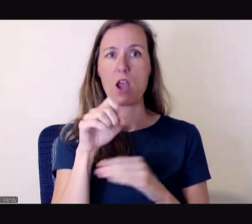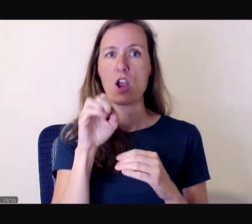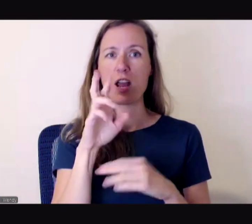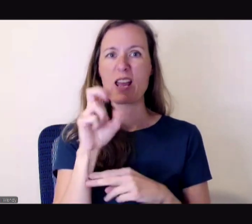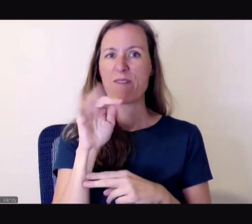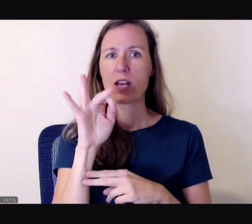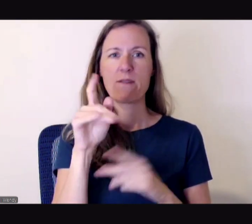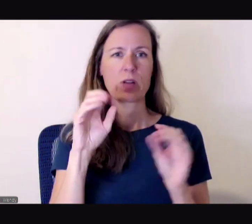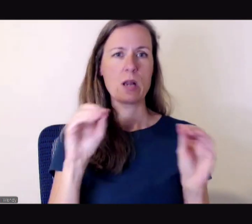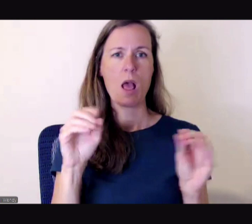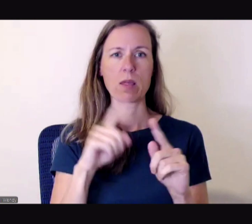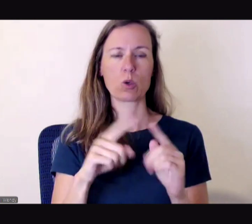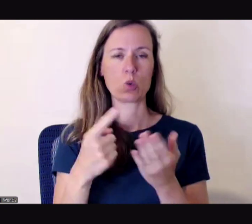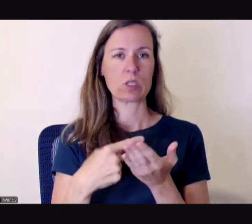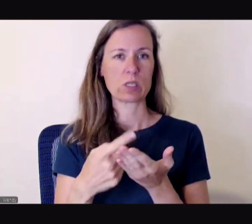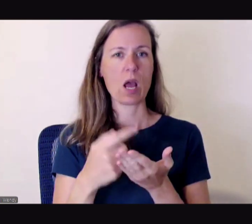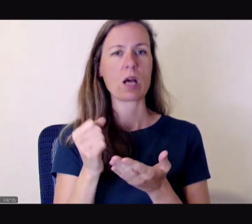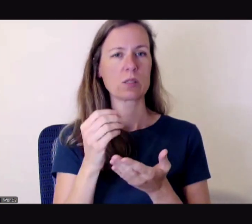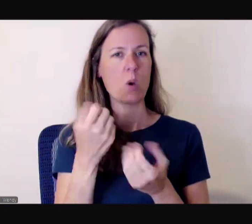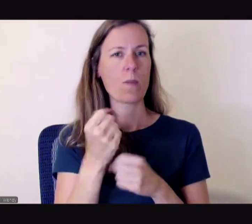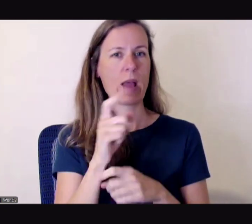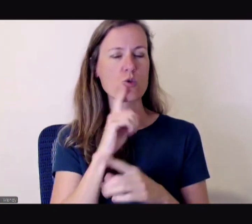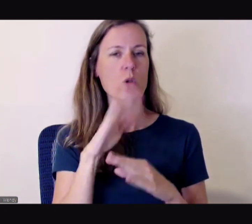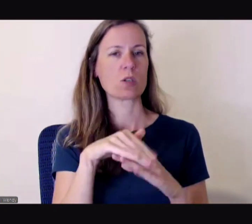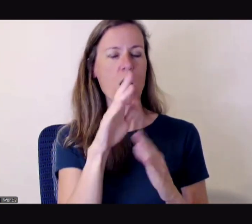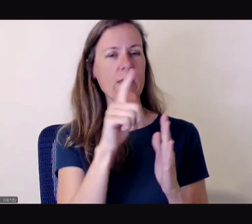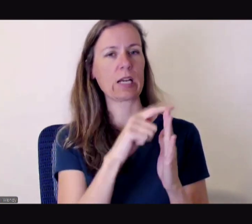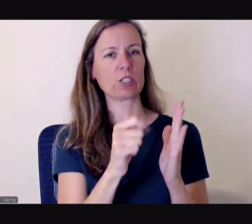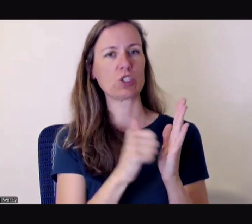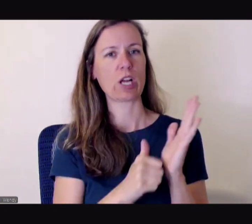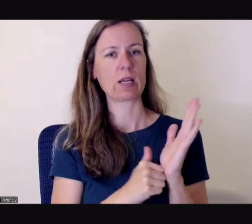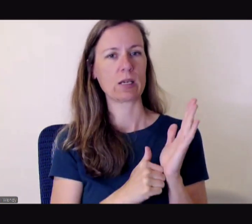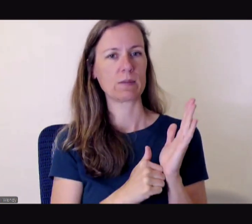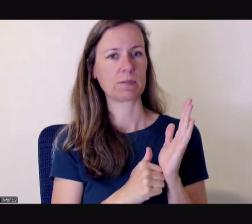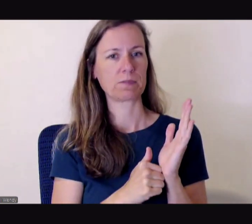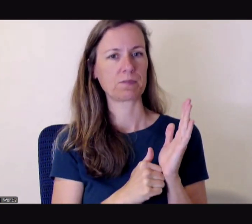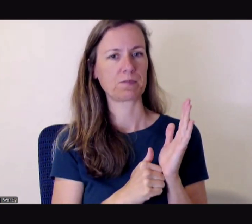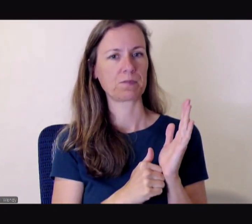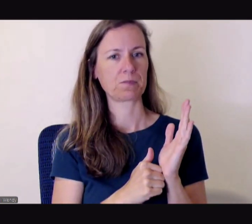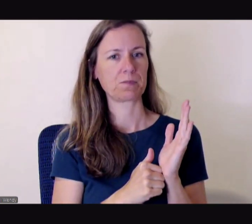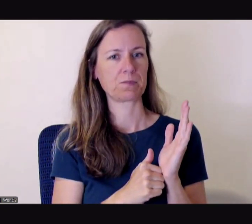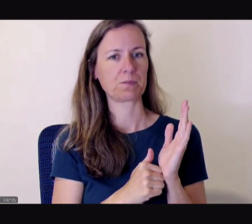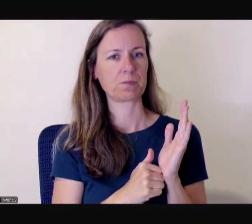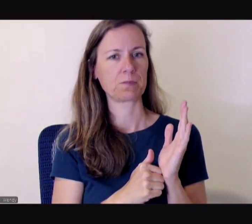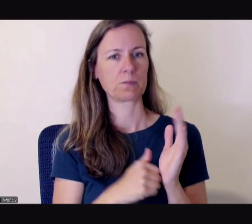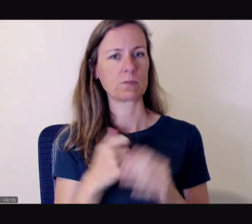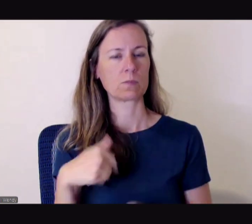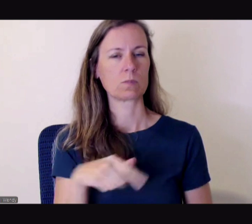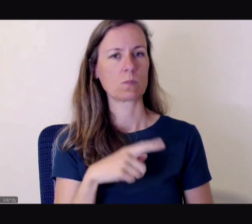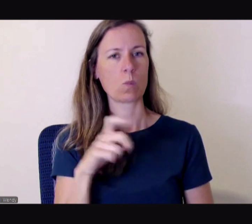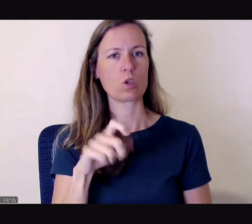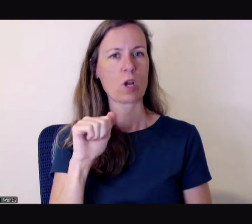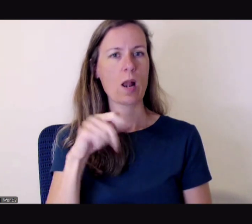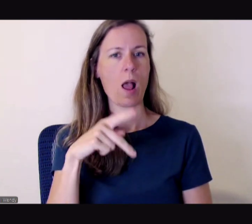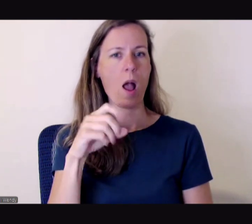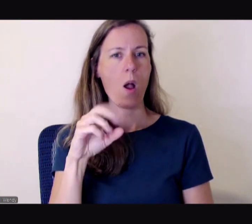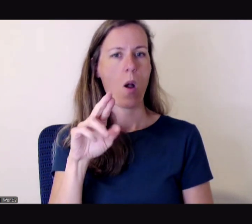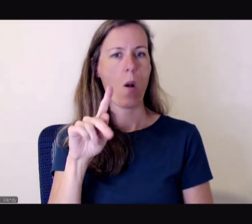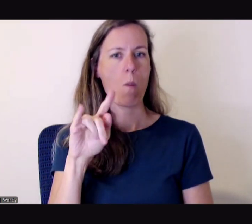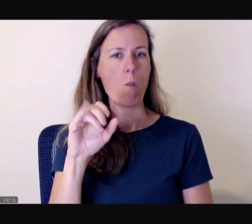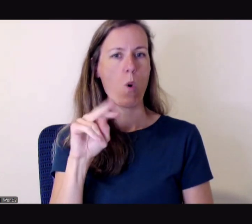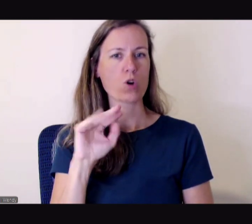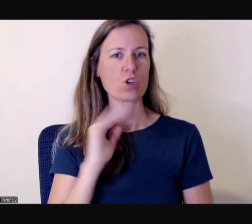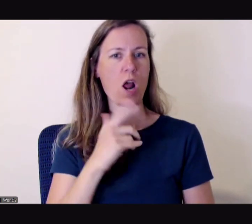agenda. We should apportion our liaison jobs. I will be relinquishing Cheverly